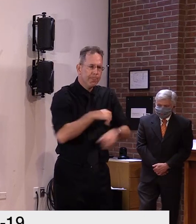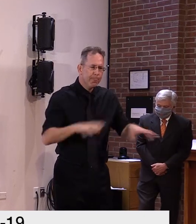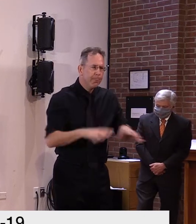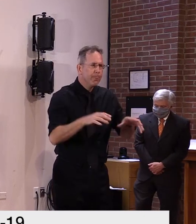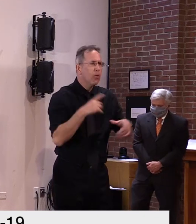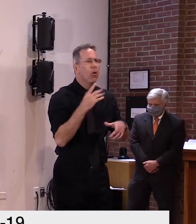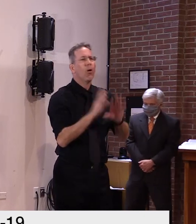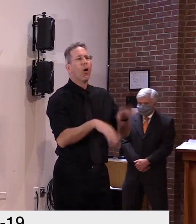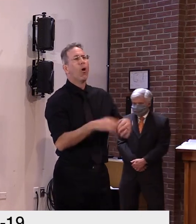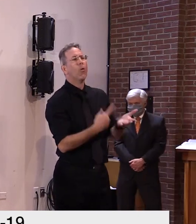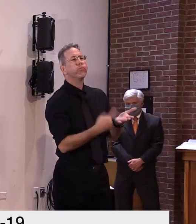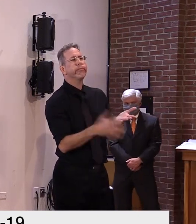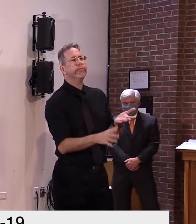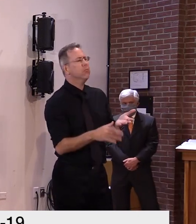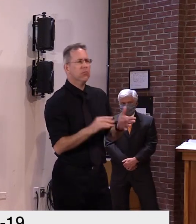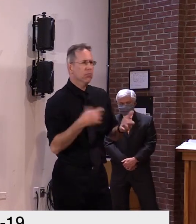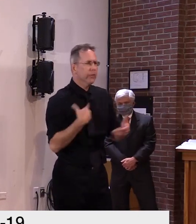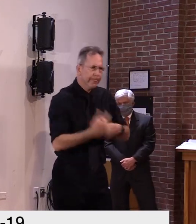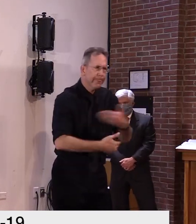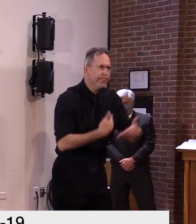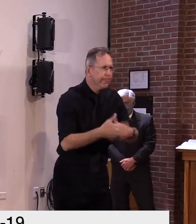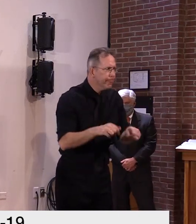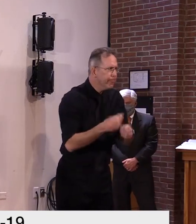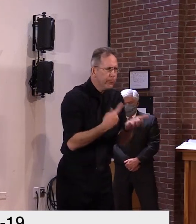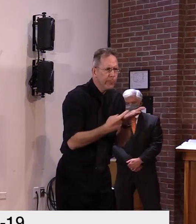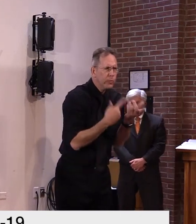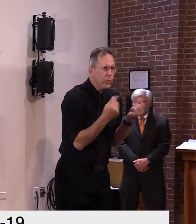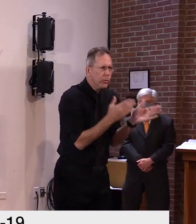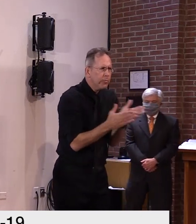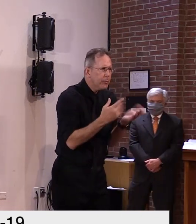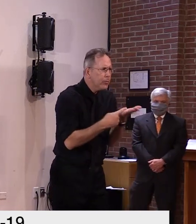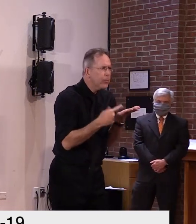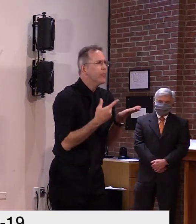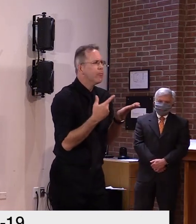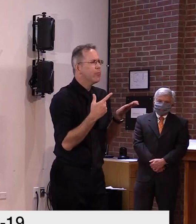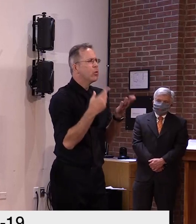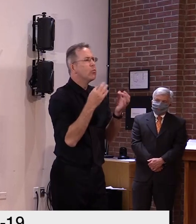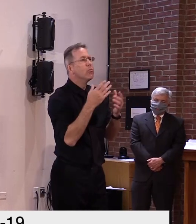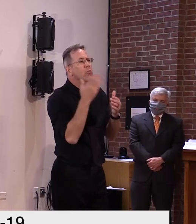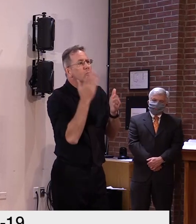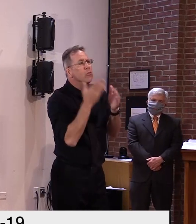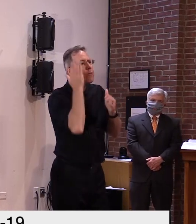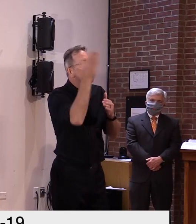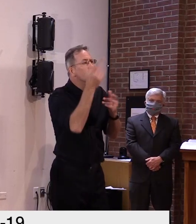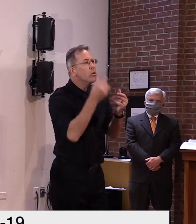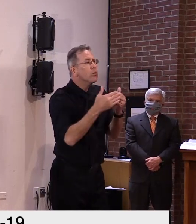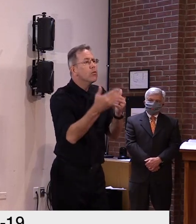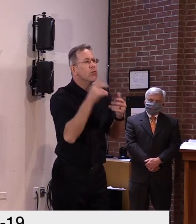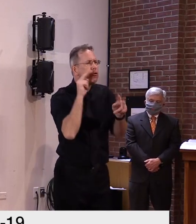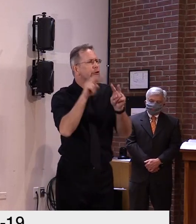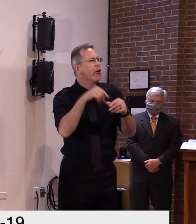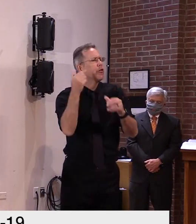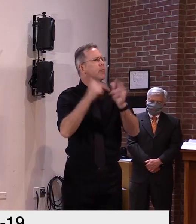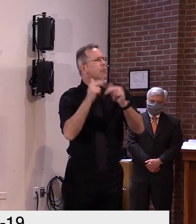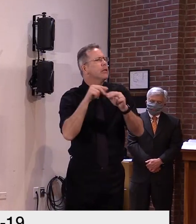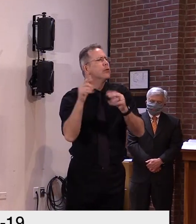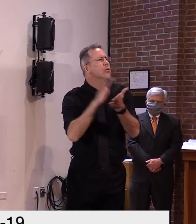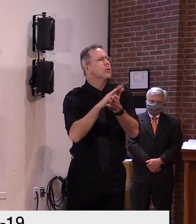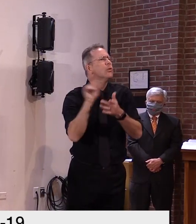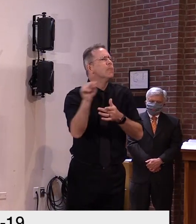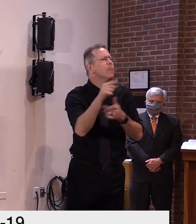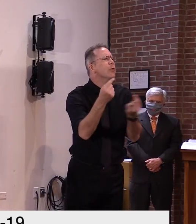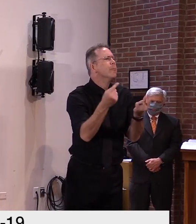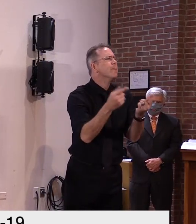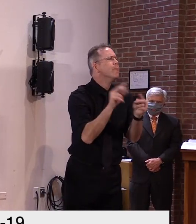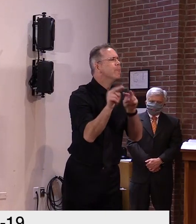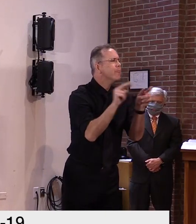should be and how we should approach the future with regard to the other schools. And so that just, you know, it's happened